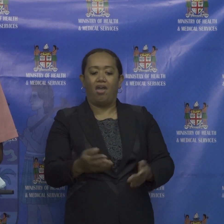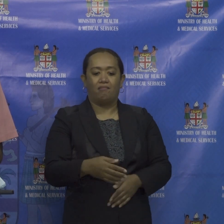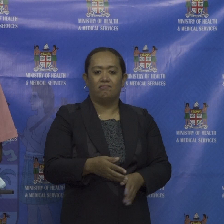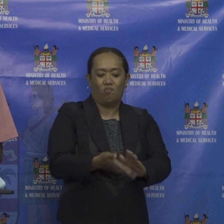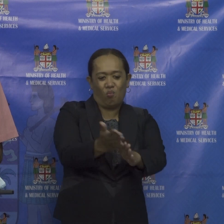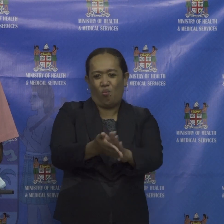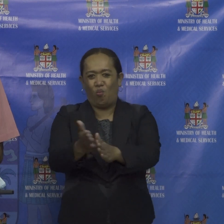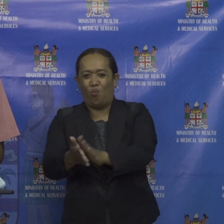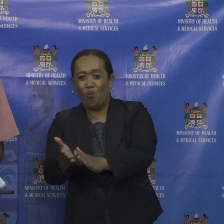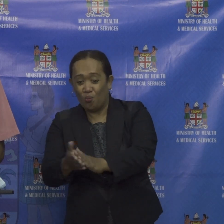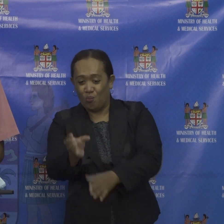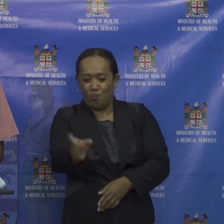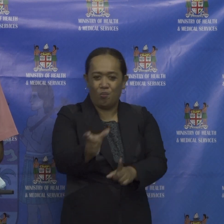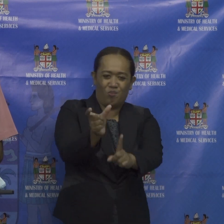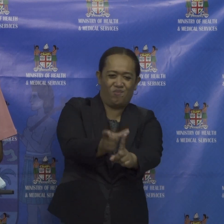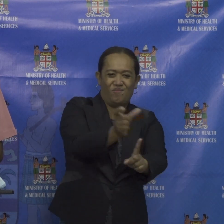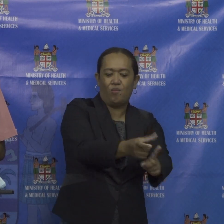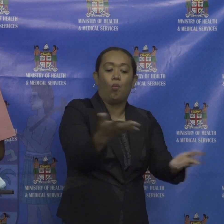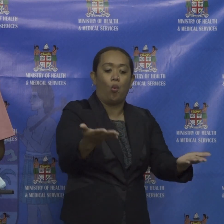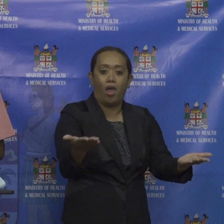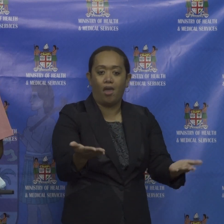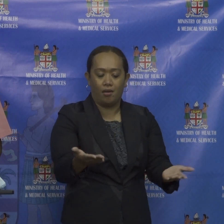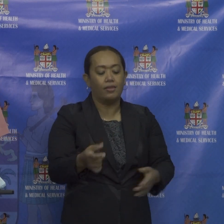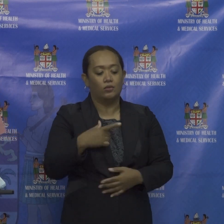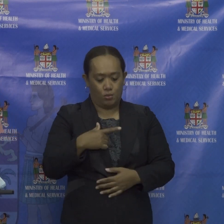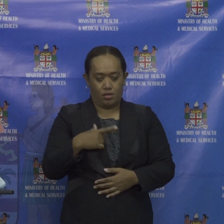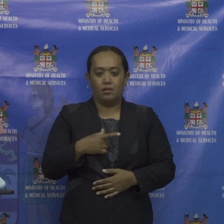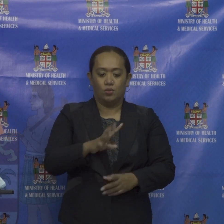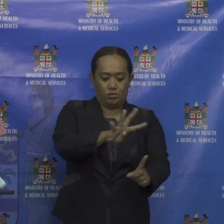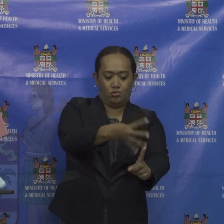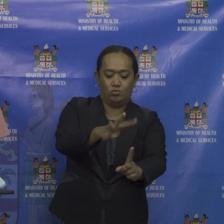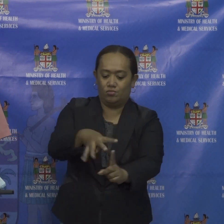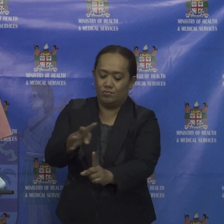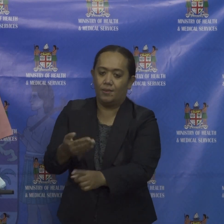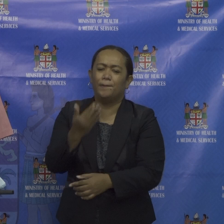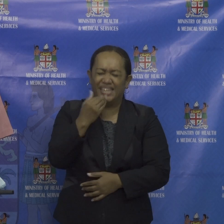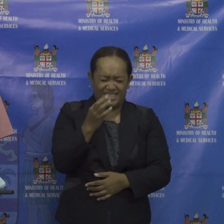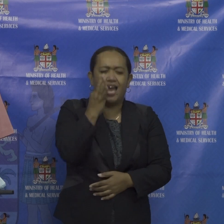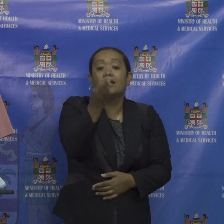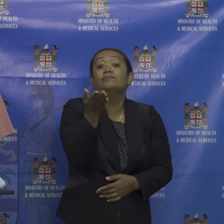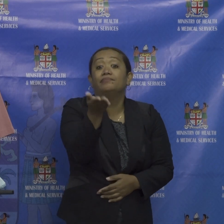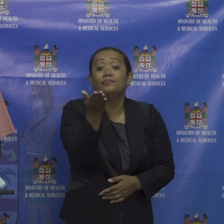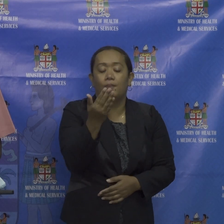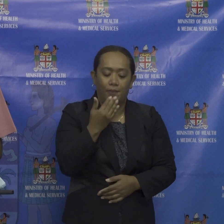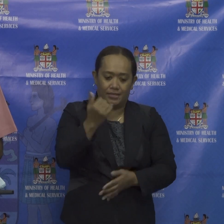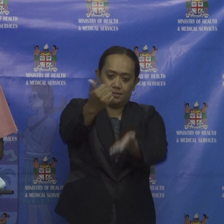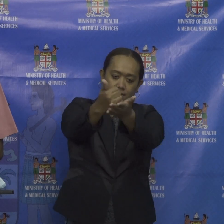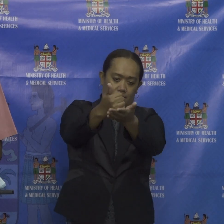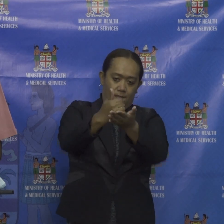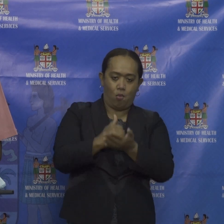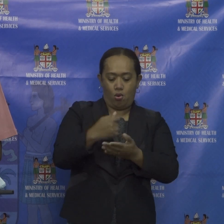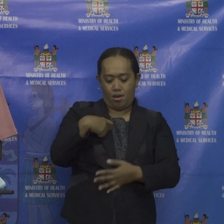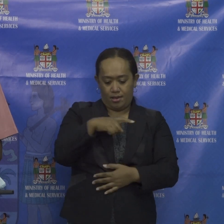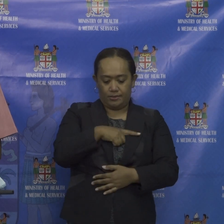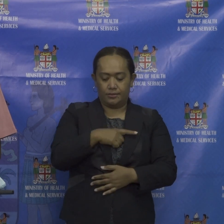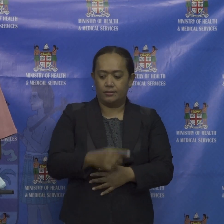can identify other cases of COVID-19. But we are asking for everyone's support, and